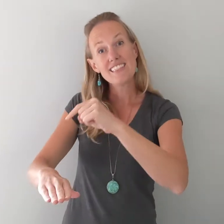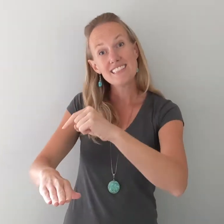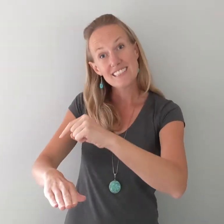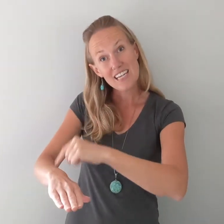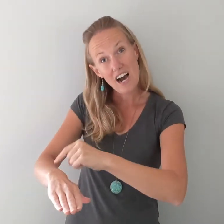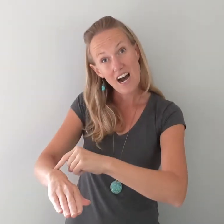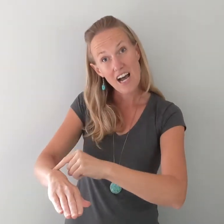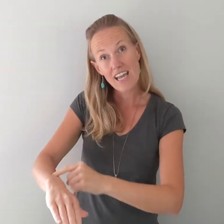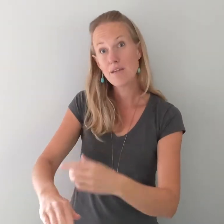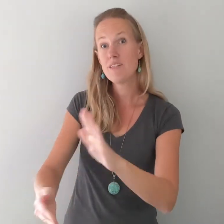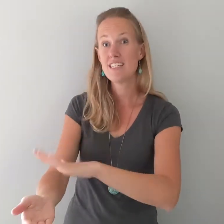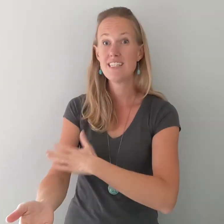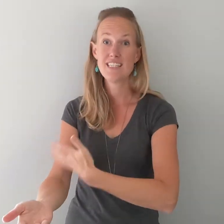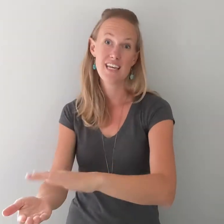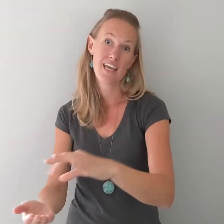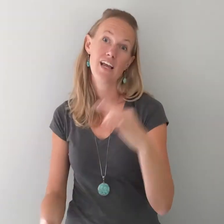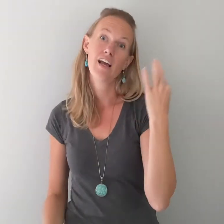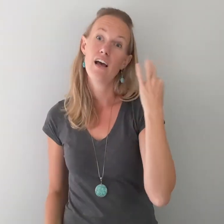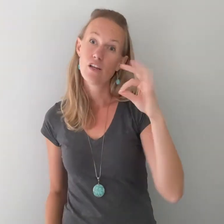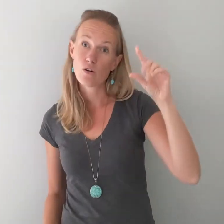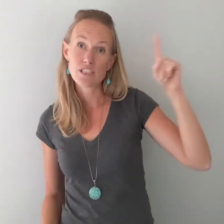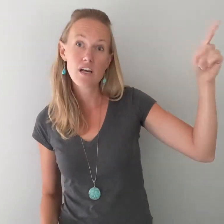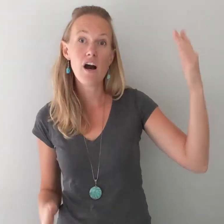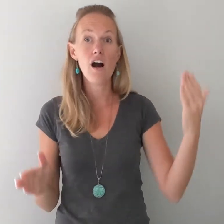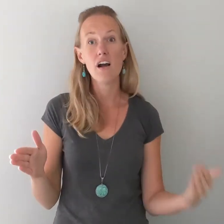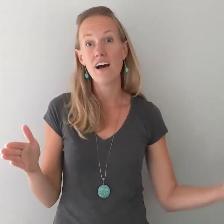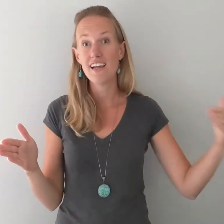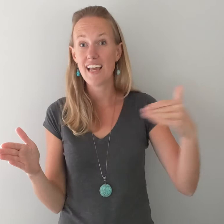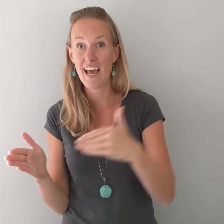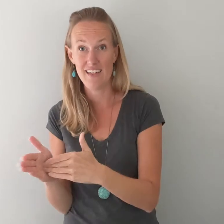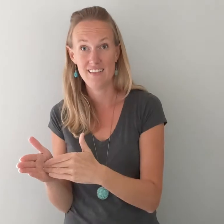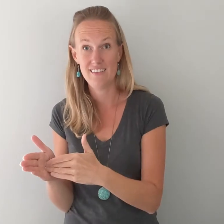It's time to sing your song again.